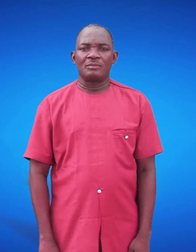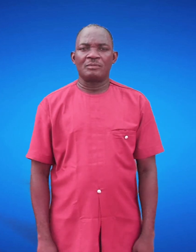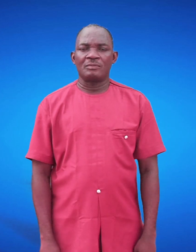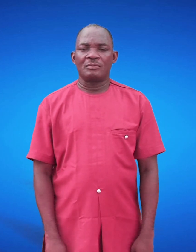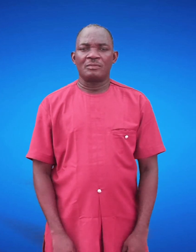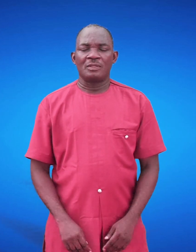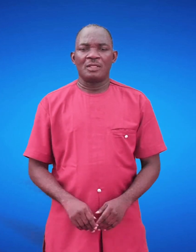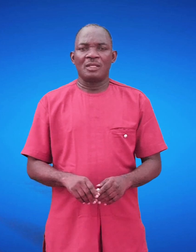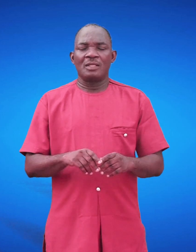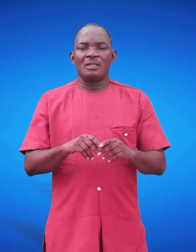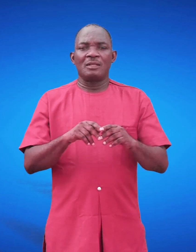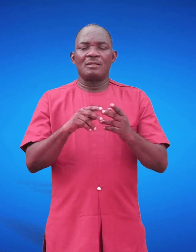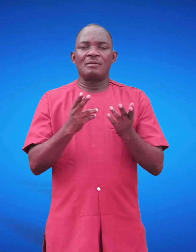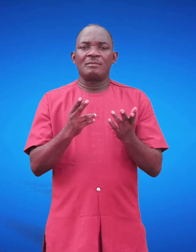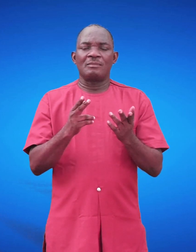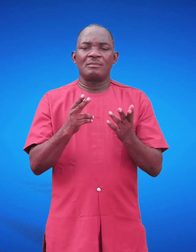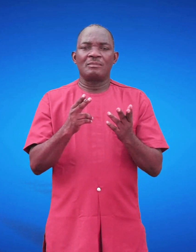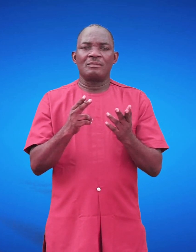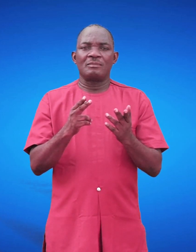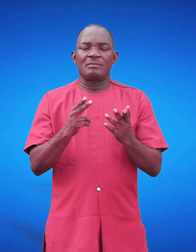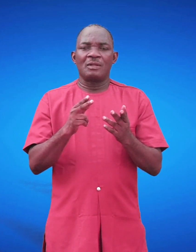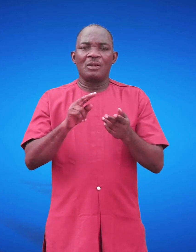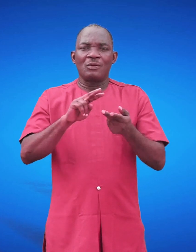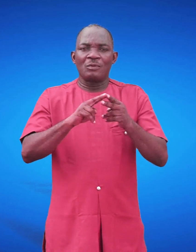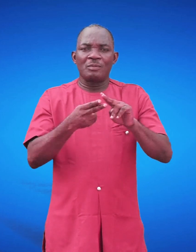Version 1.0.